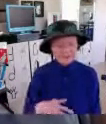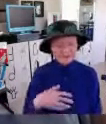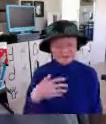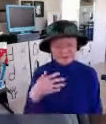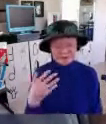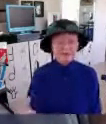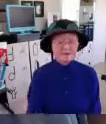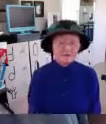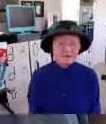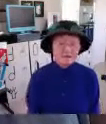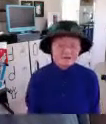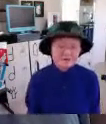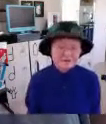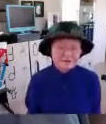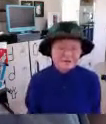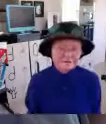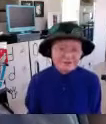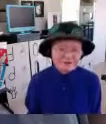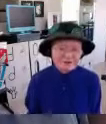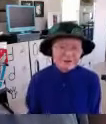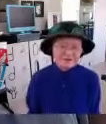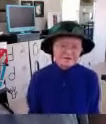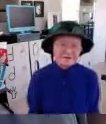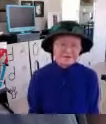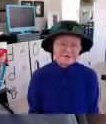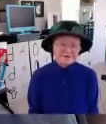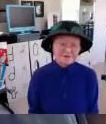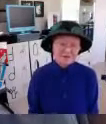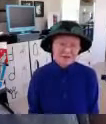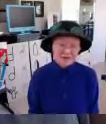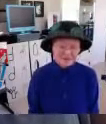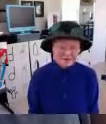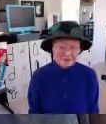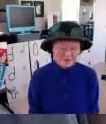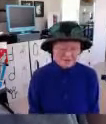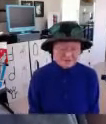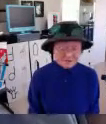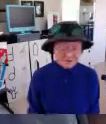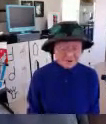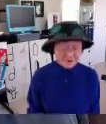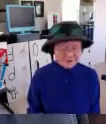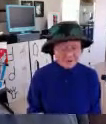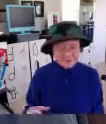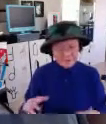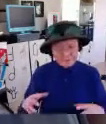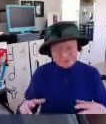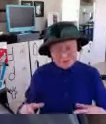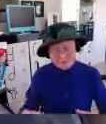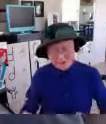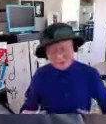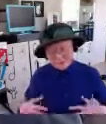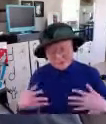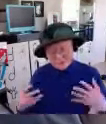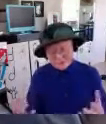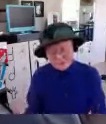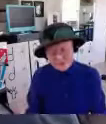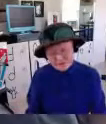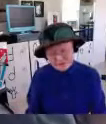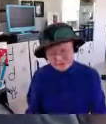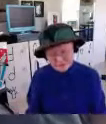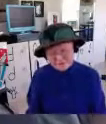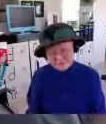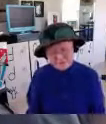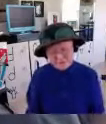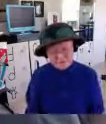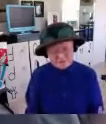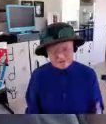SignTyp project started, Rachel contacted us and wanted to somehow apply the beauty of the SignPuddle software that